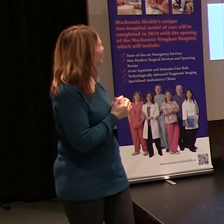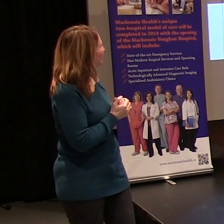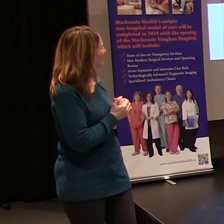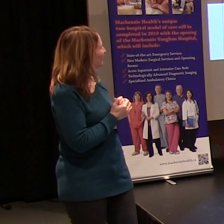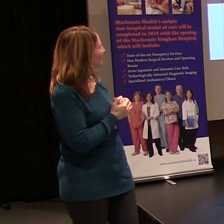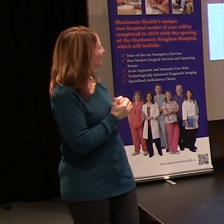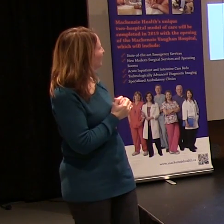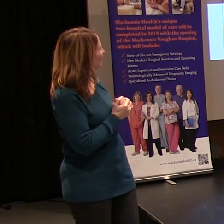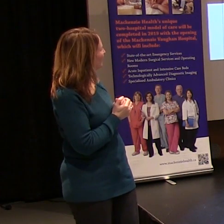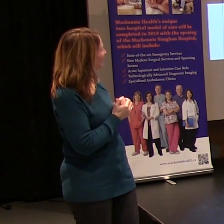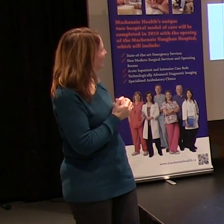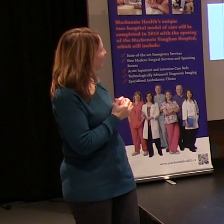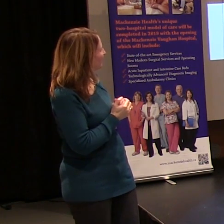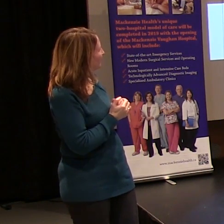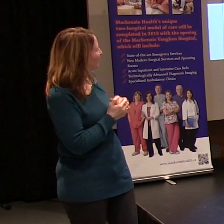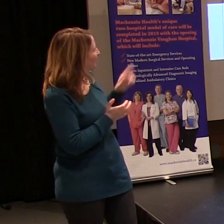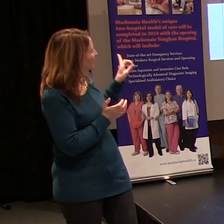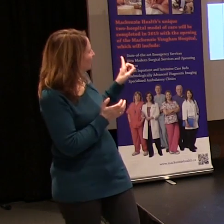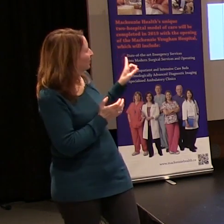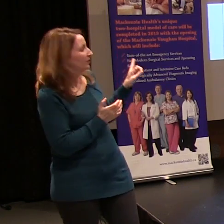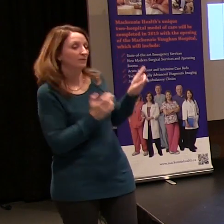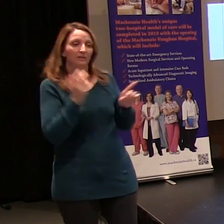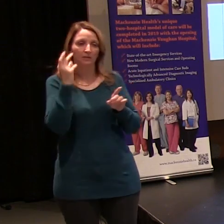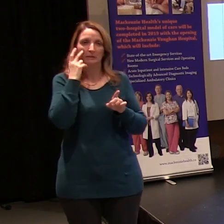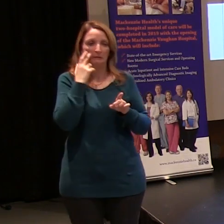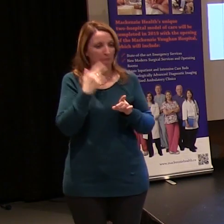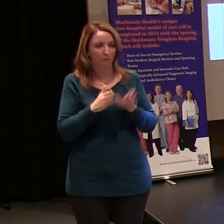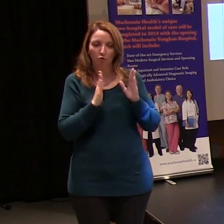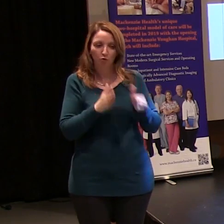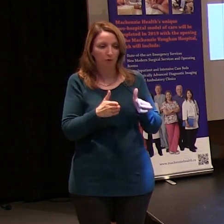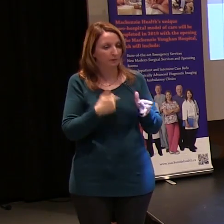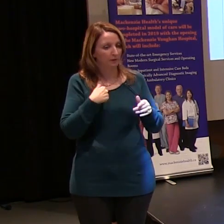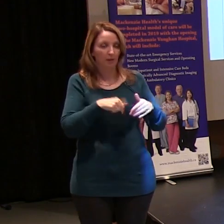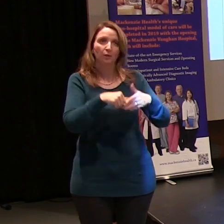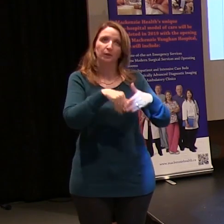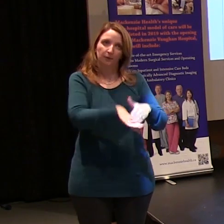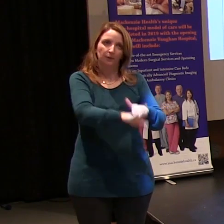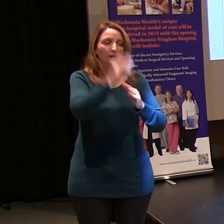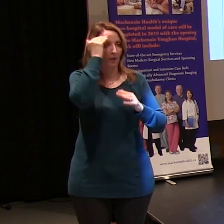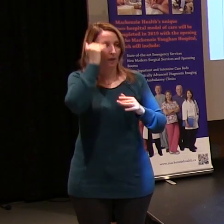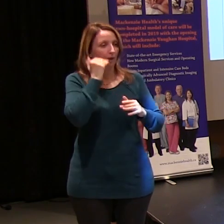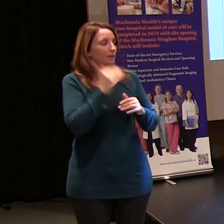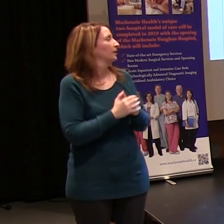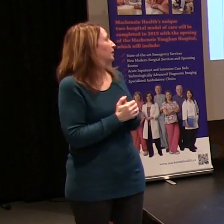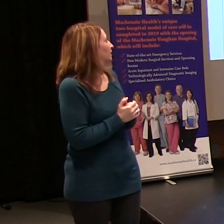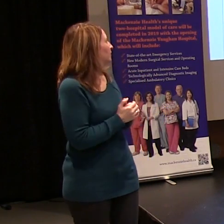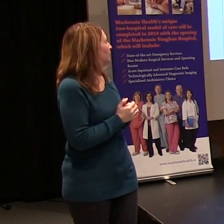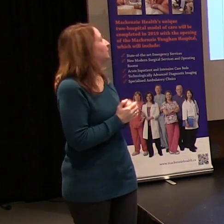How you approach the street and how the hospital open itself, the entrance to the street. And that's